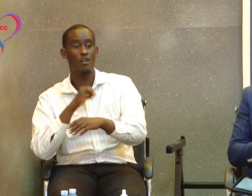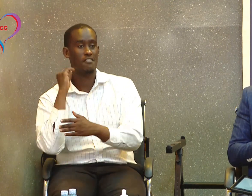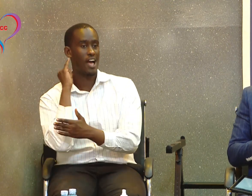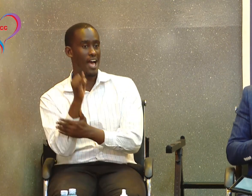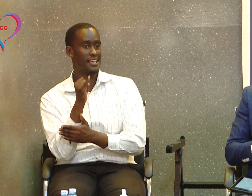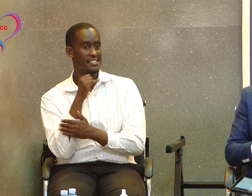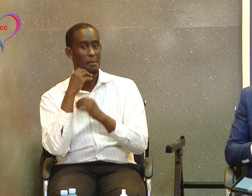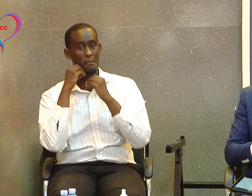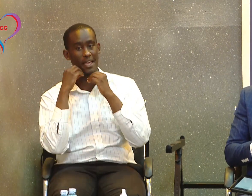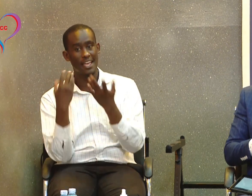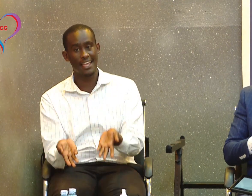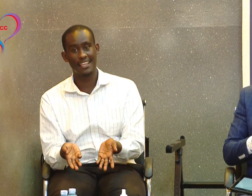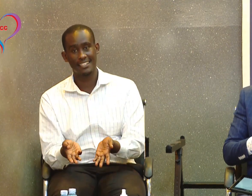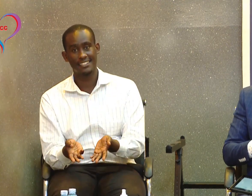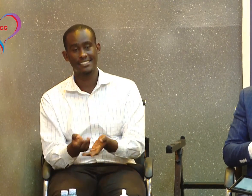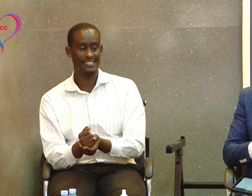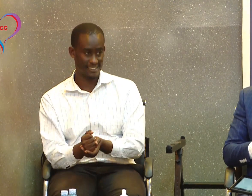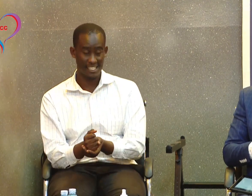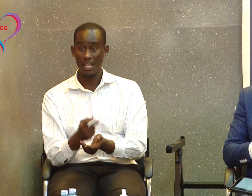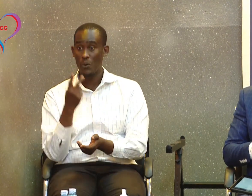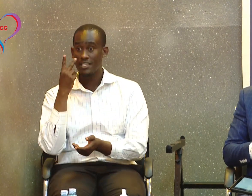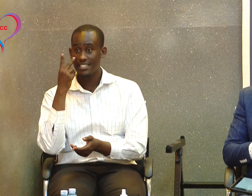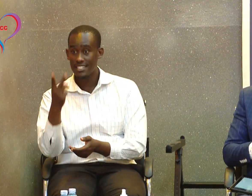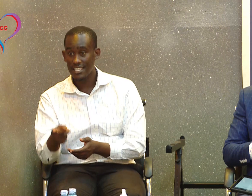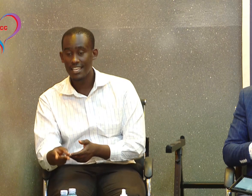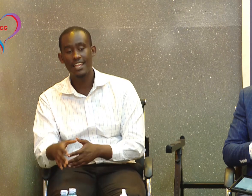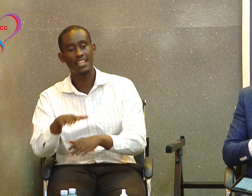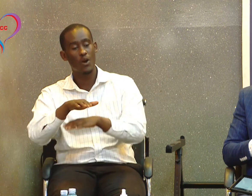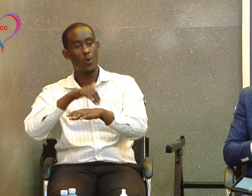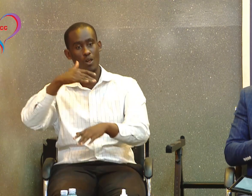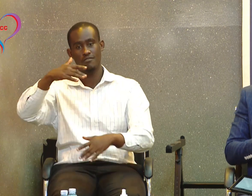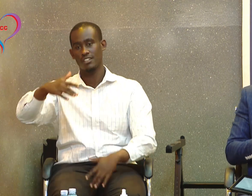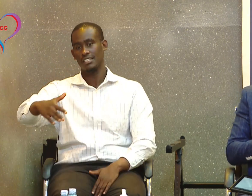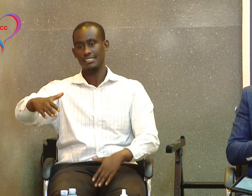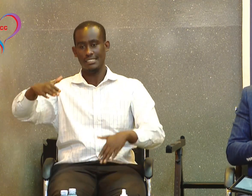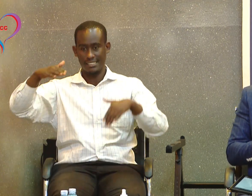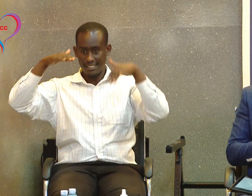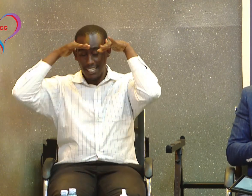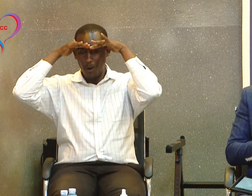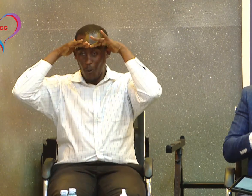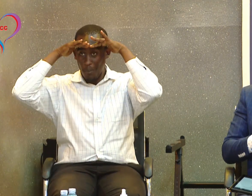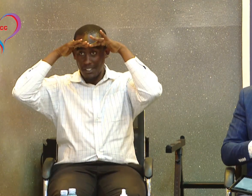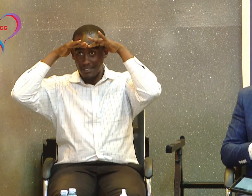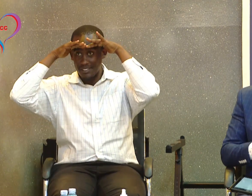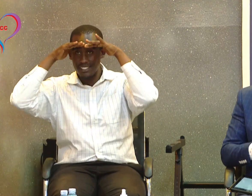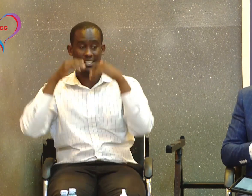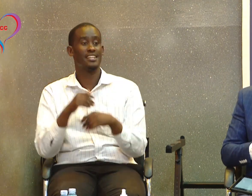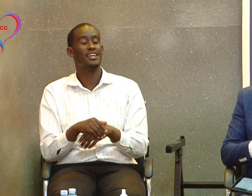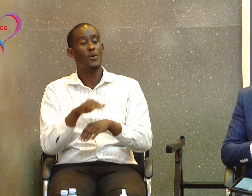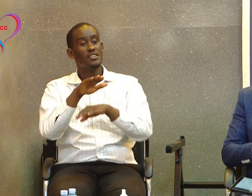We find the call of Jacob. We see the call of